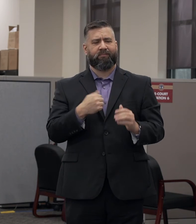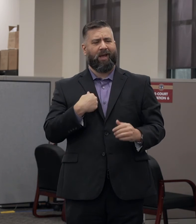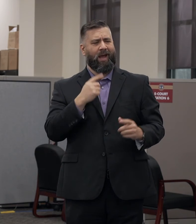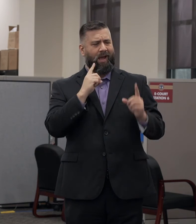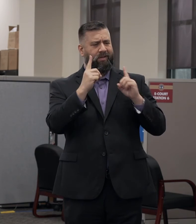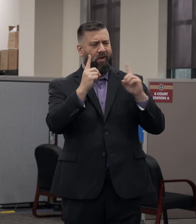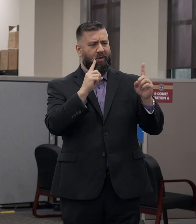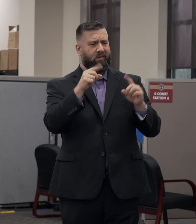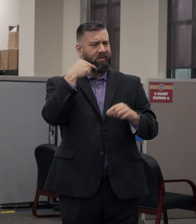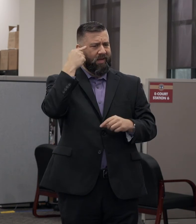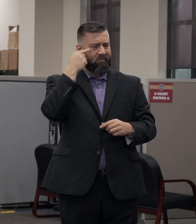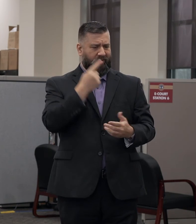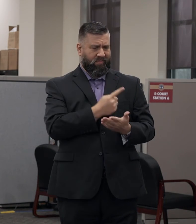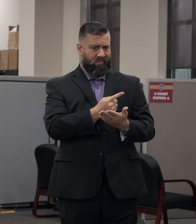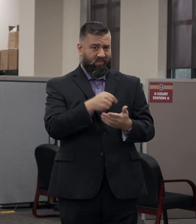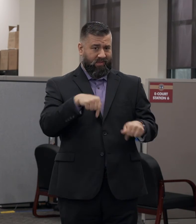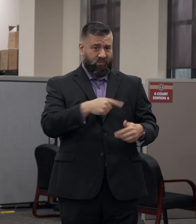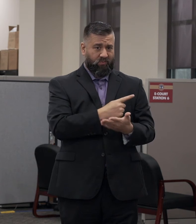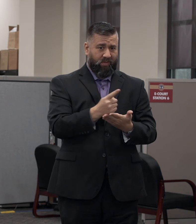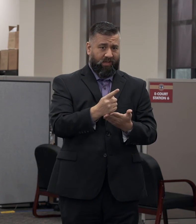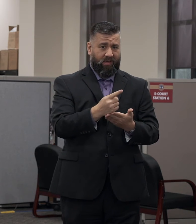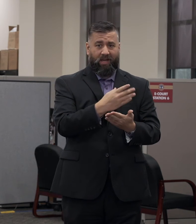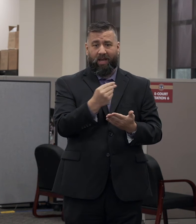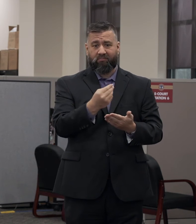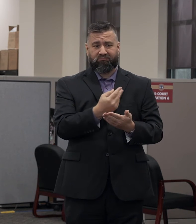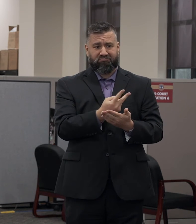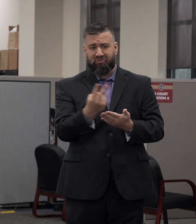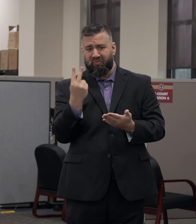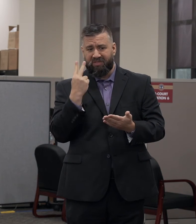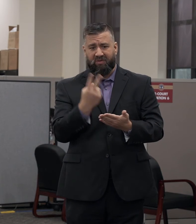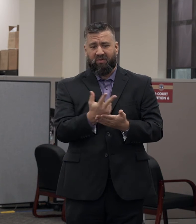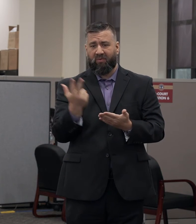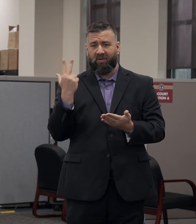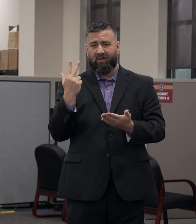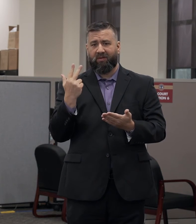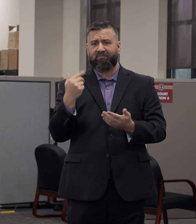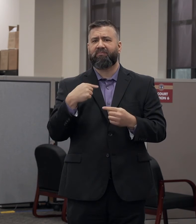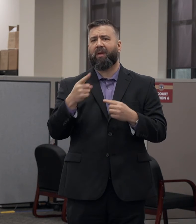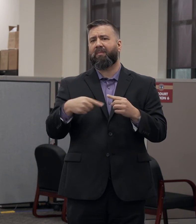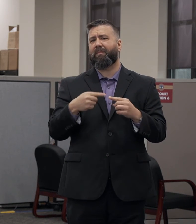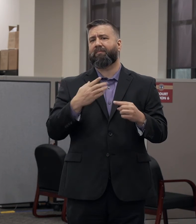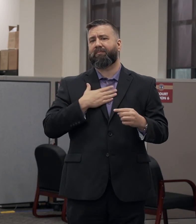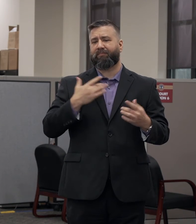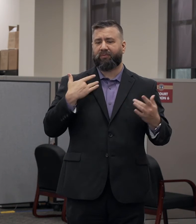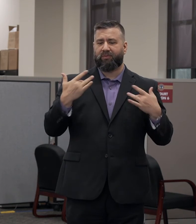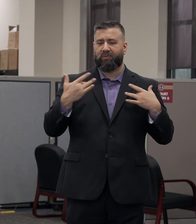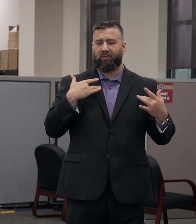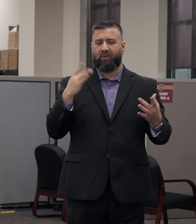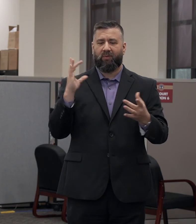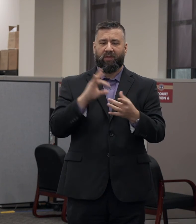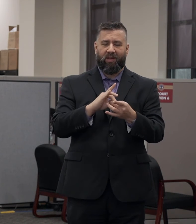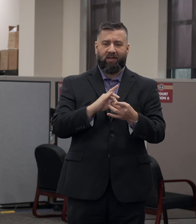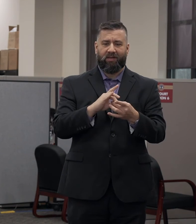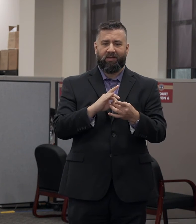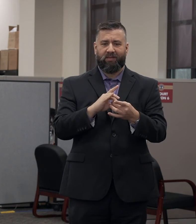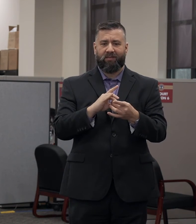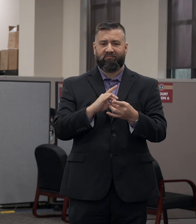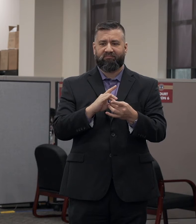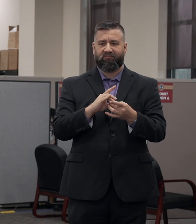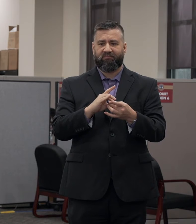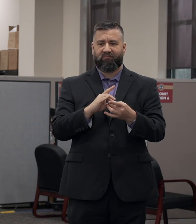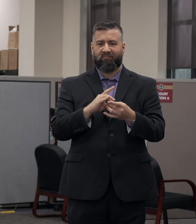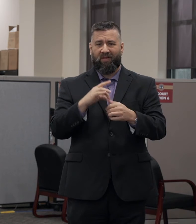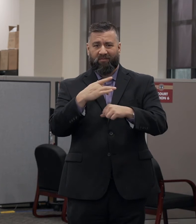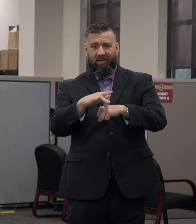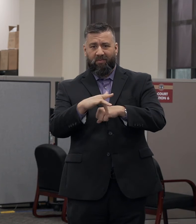to the governor several weeks ago about my concerns regarding the gap between available